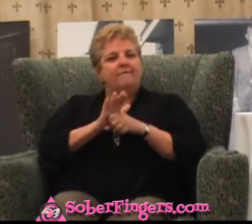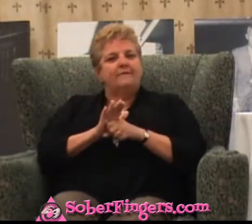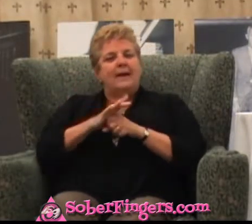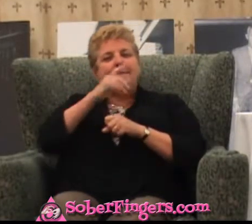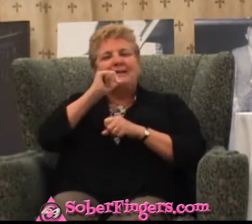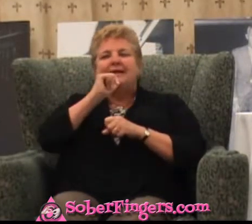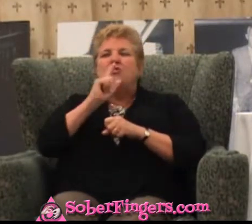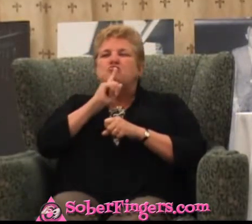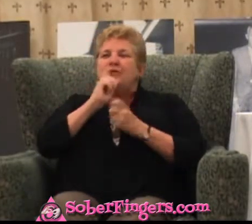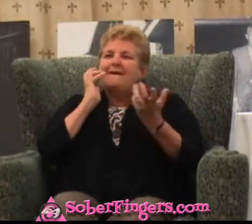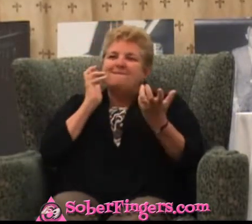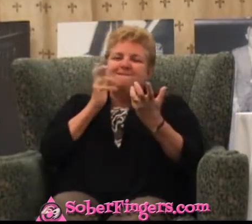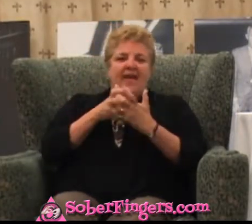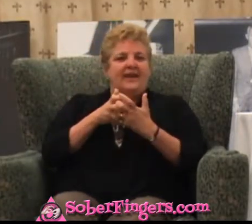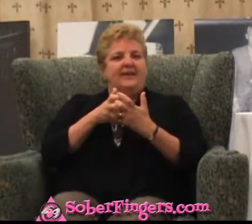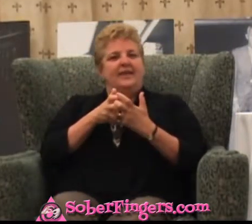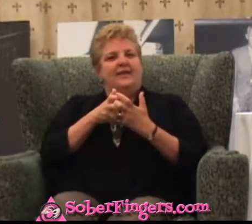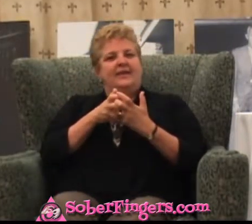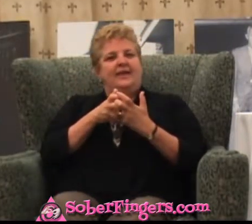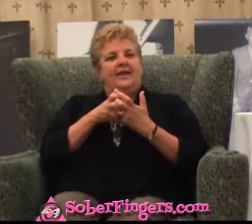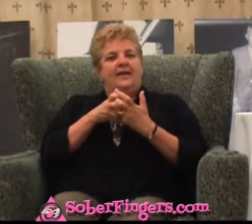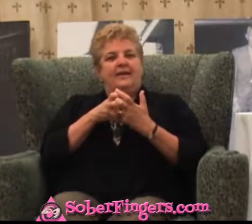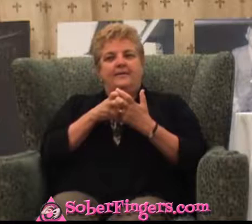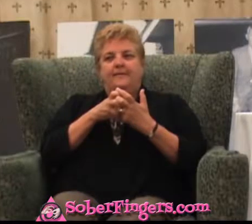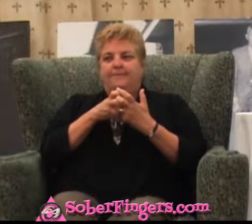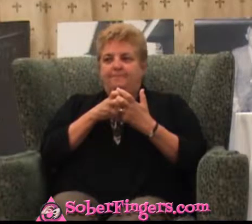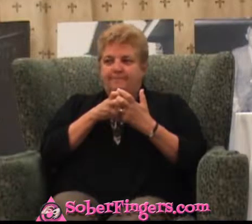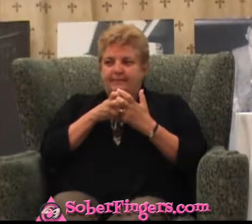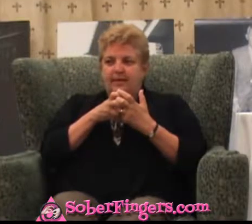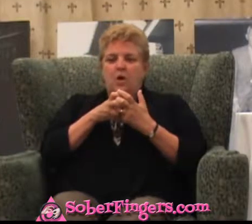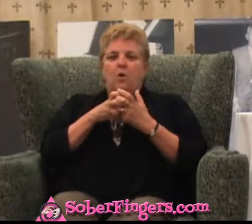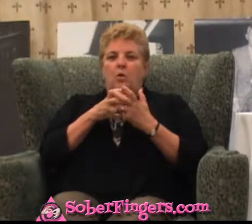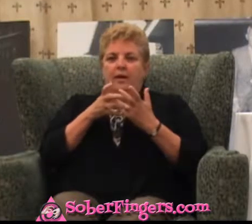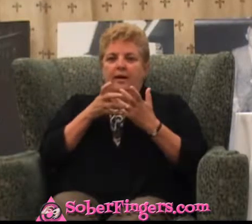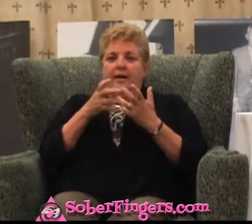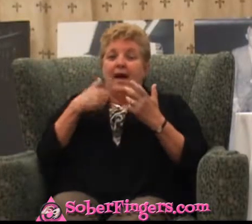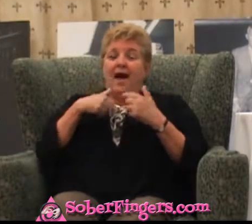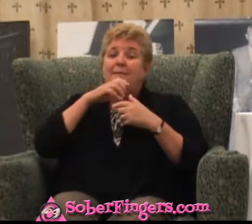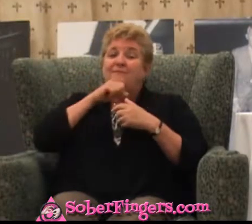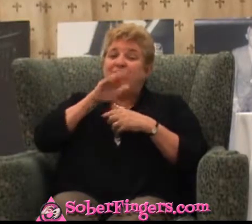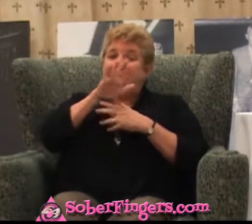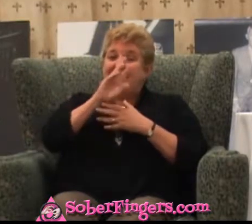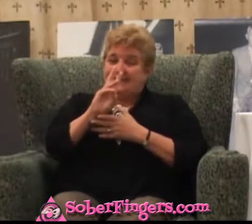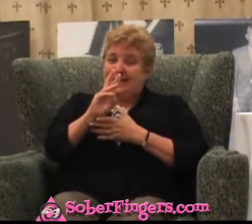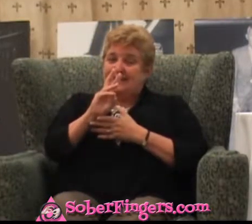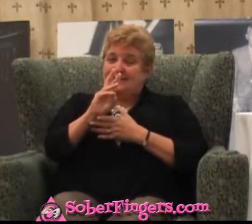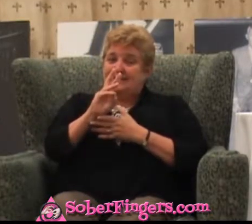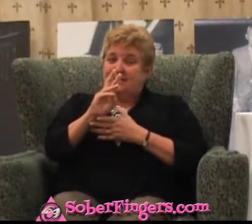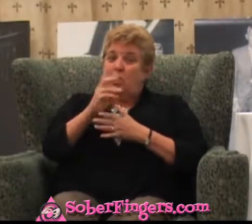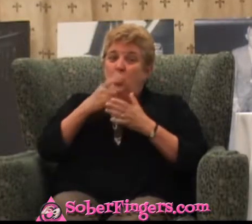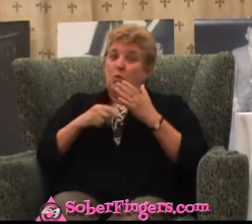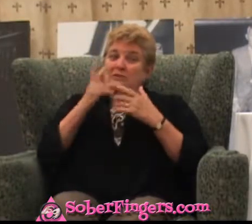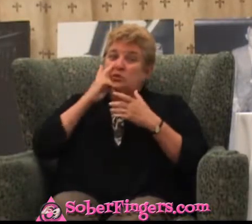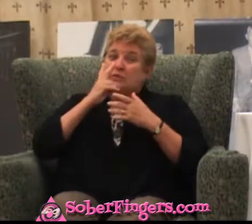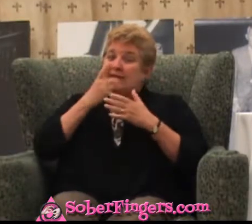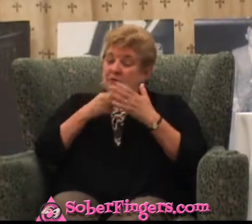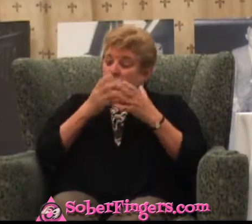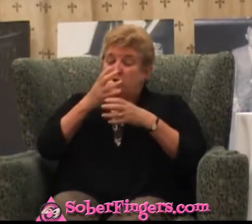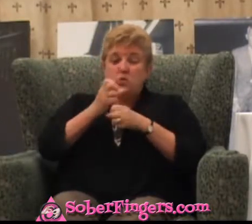in. I know I've hit the growth spurt, you guys. I'm 56. What you see is what you get. I'm not going to